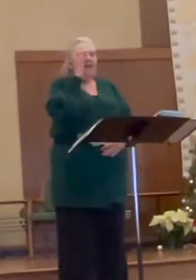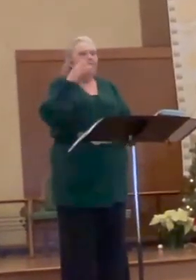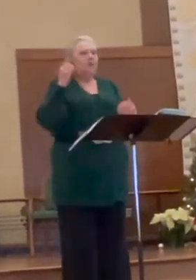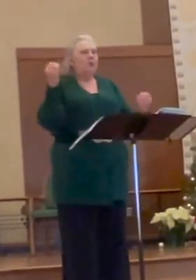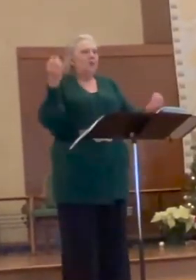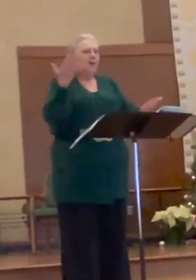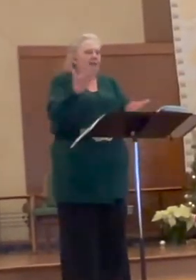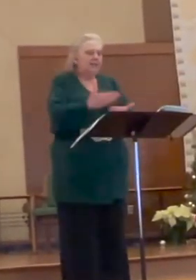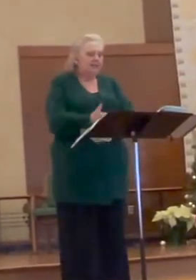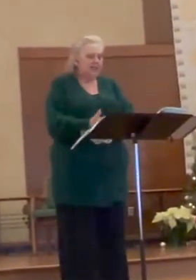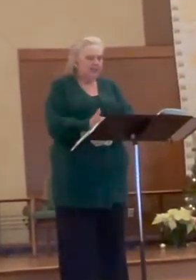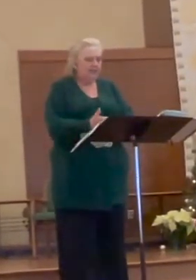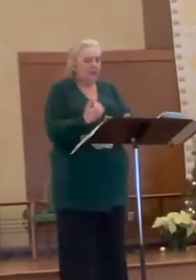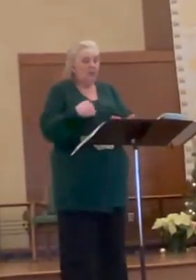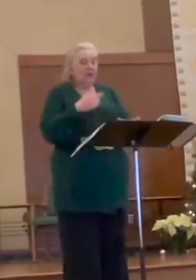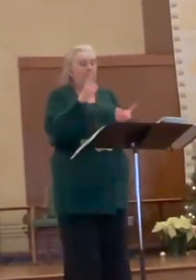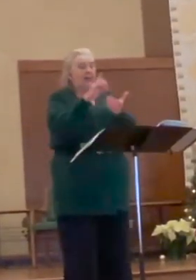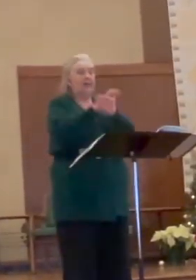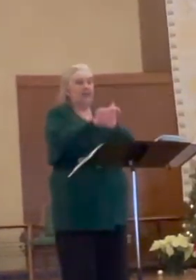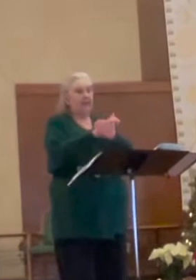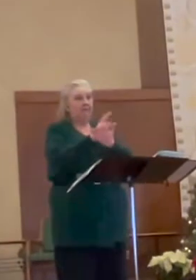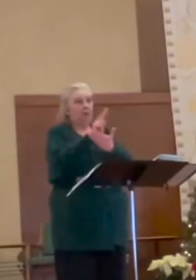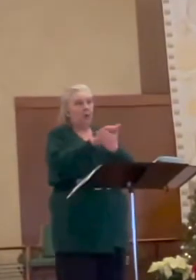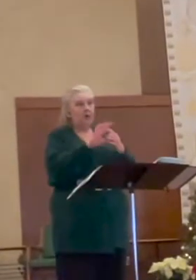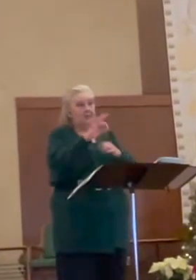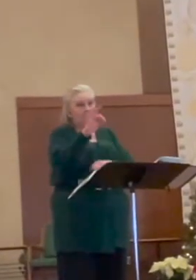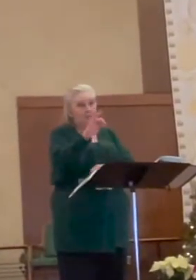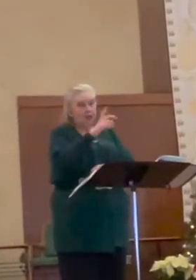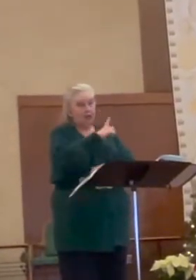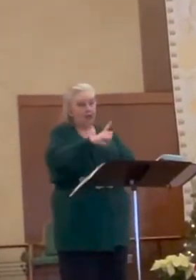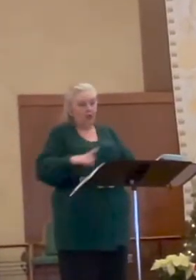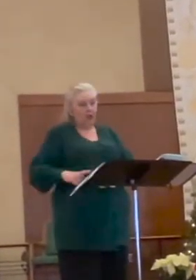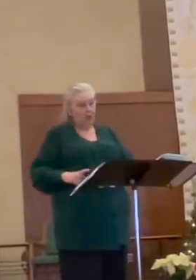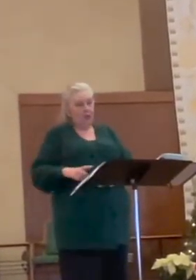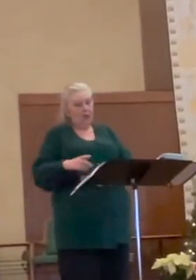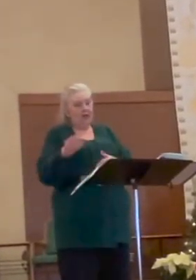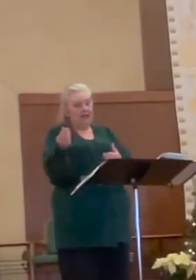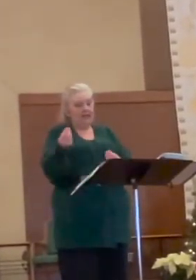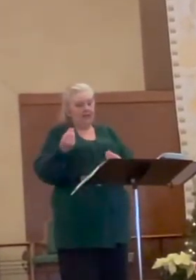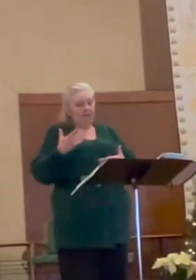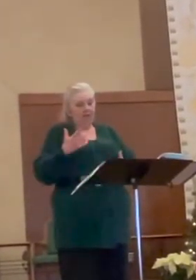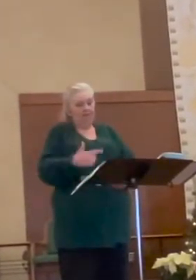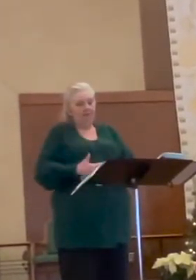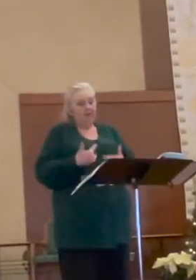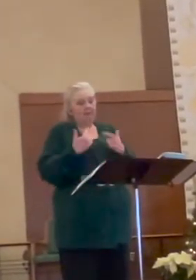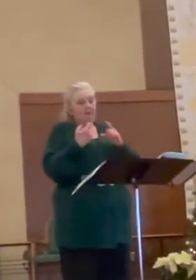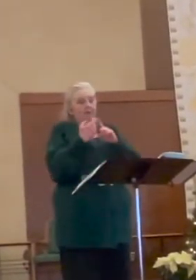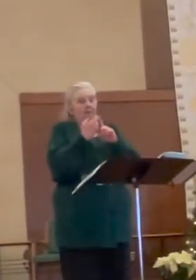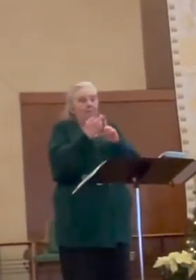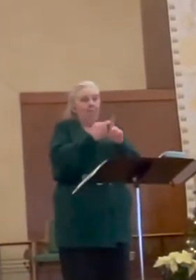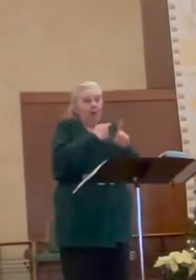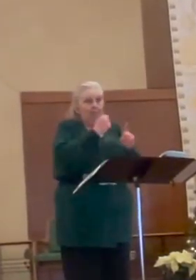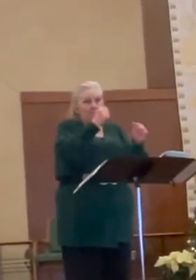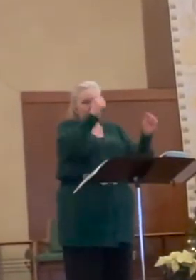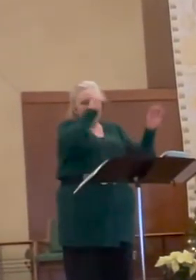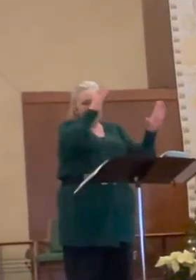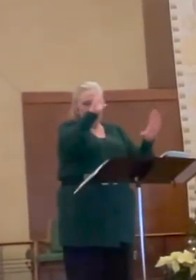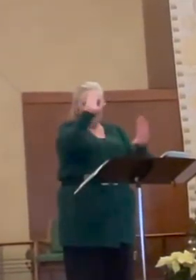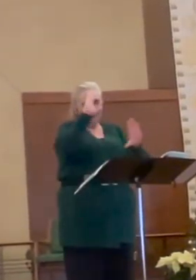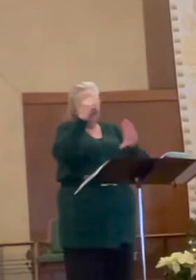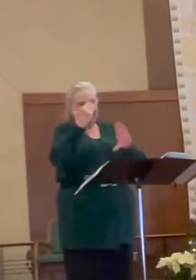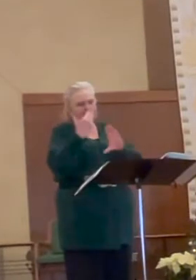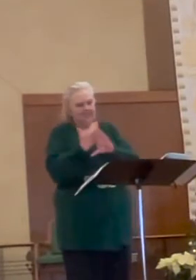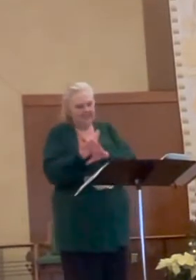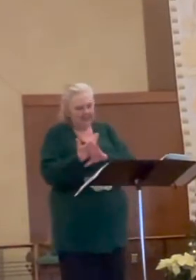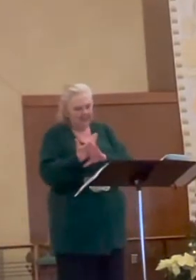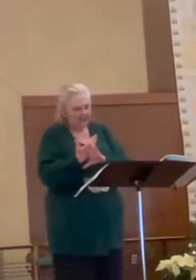end. We believe in the Holy Spirit, the Lord, the giver of life, who proceeds from the Father and the